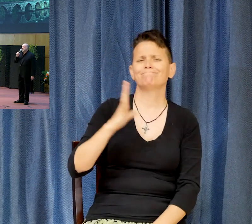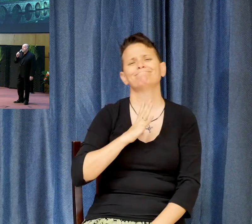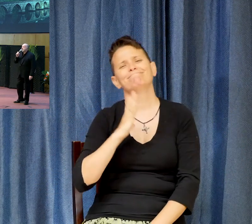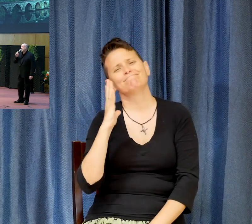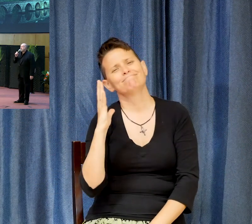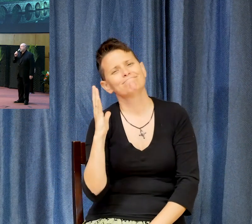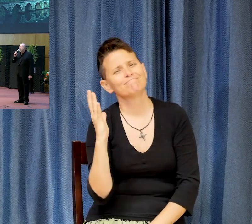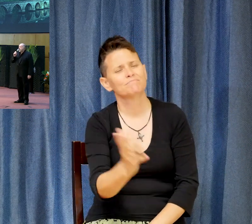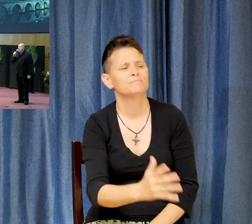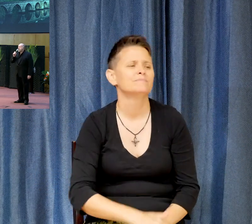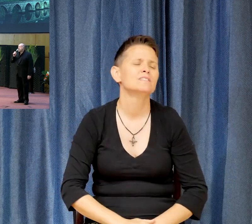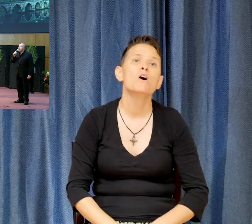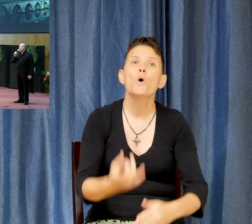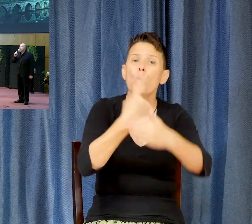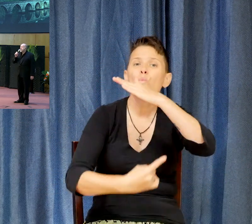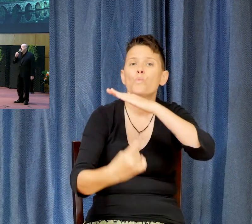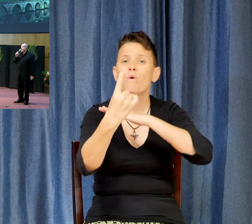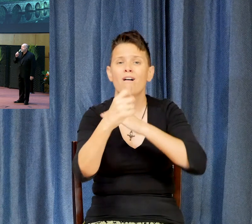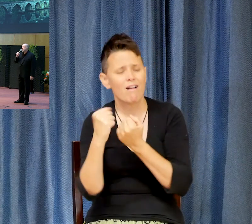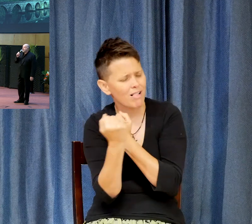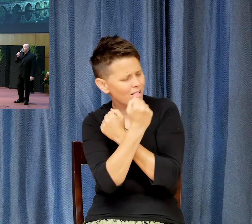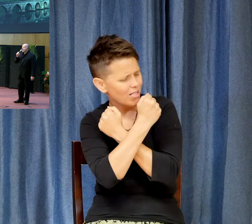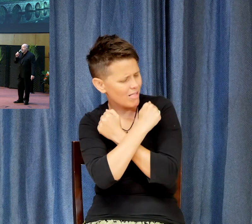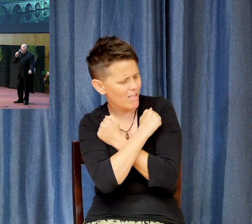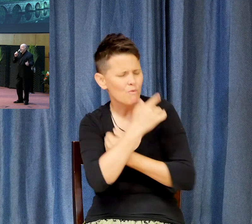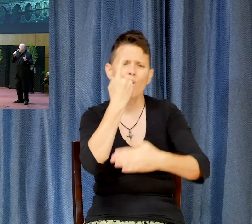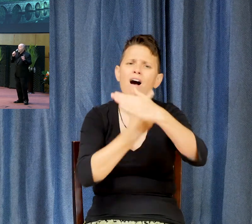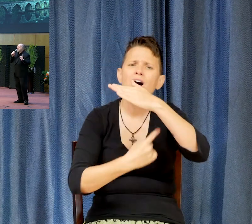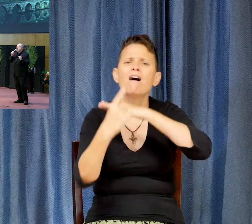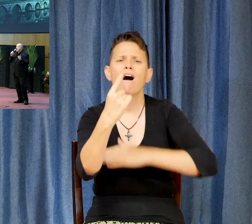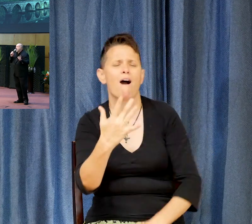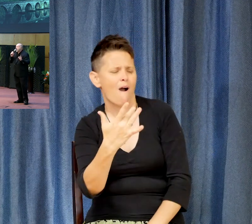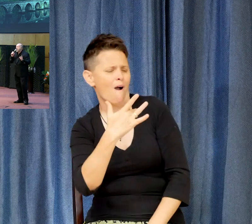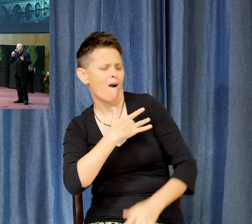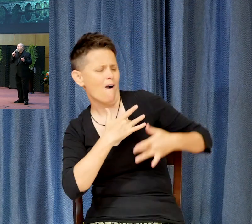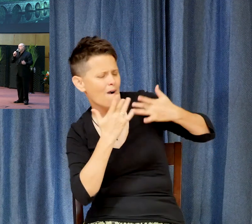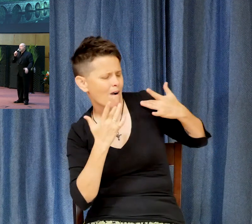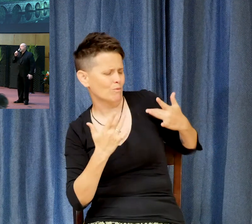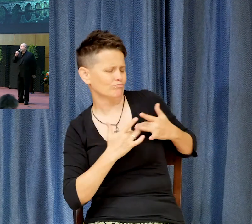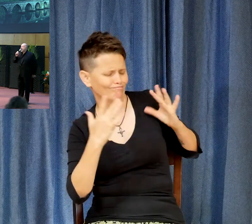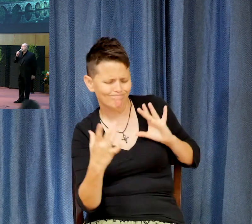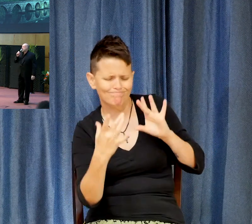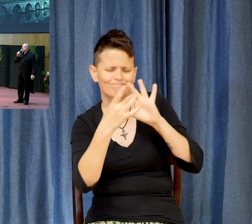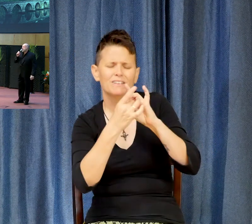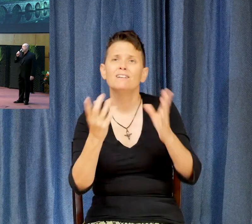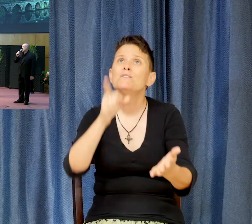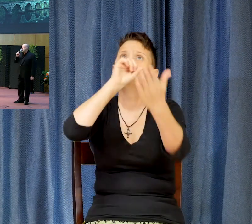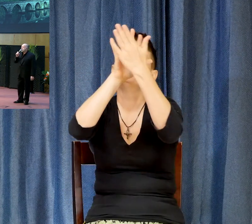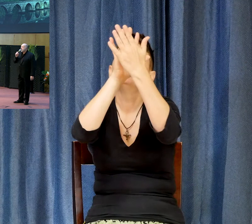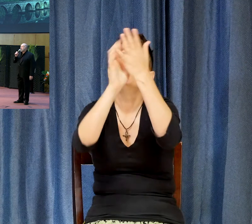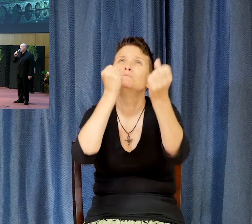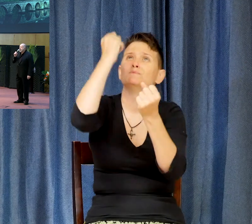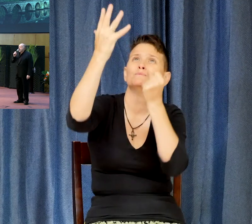alright. One love, one heart, give thanks and praise